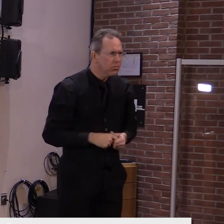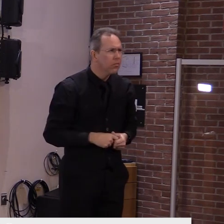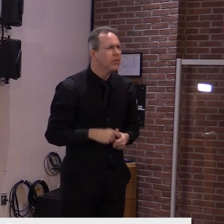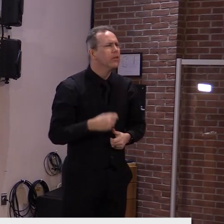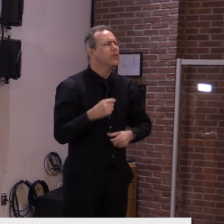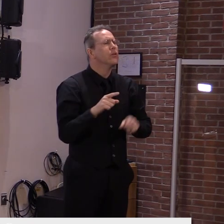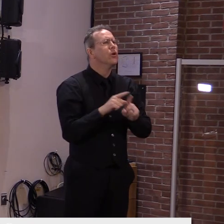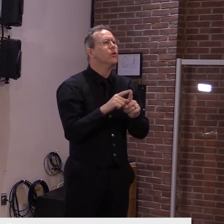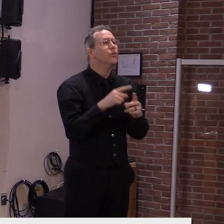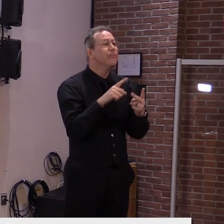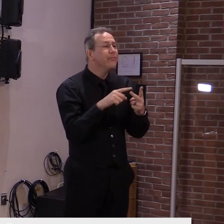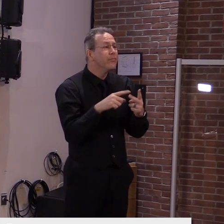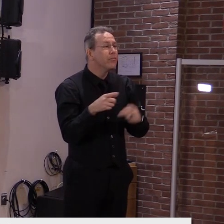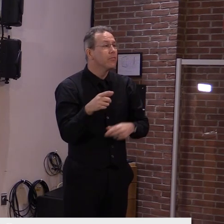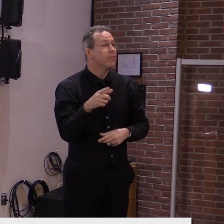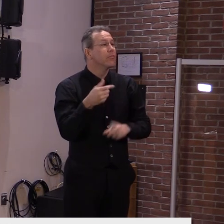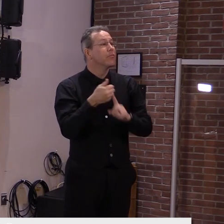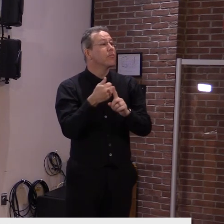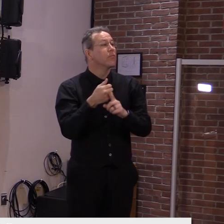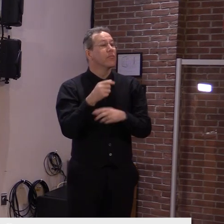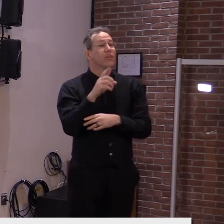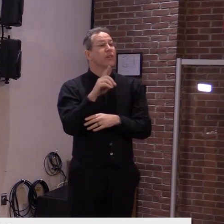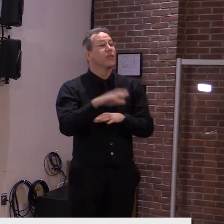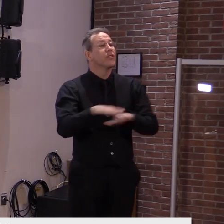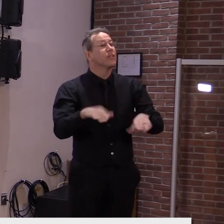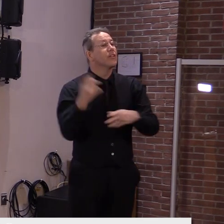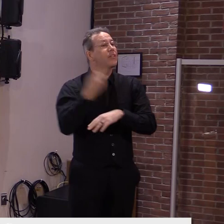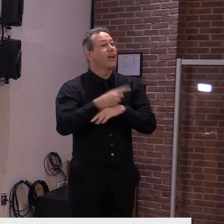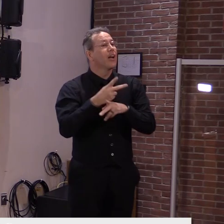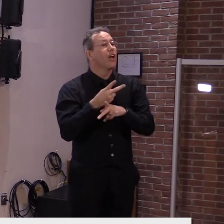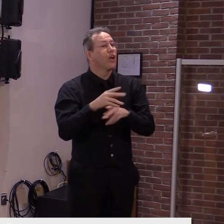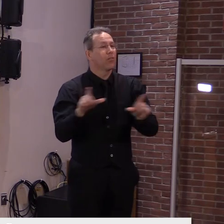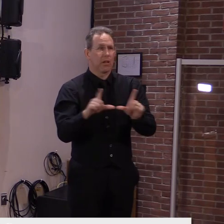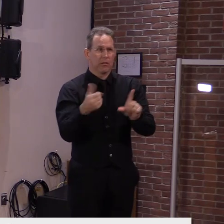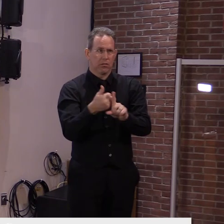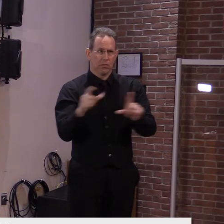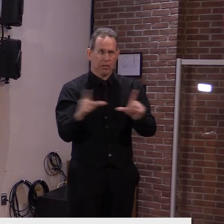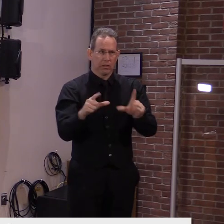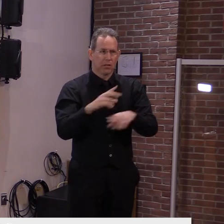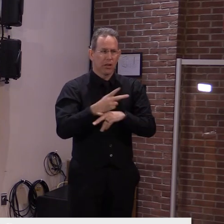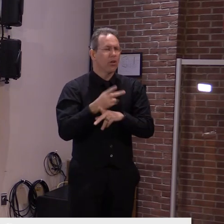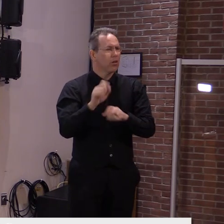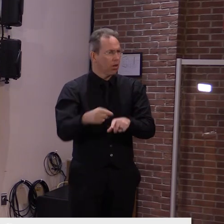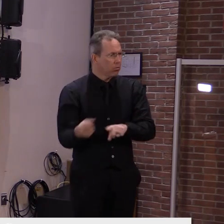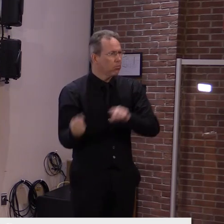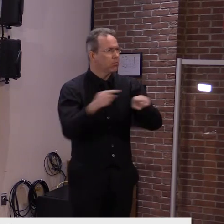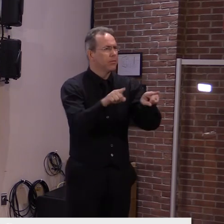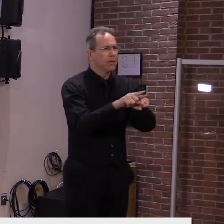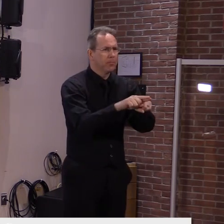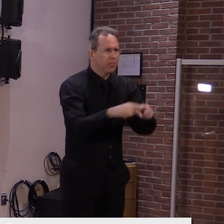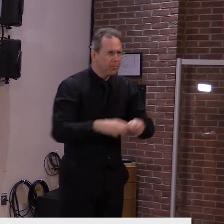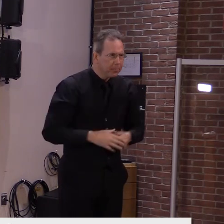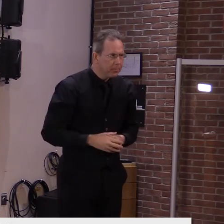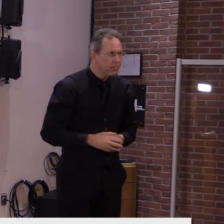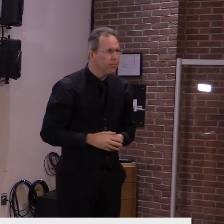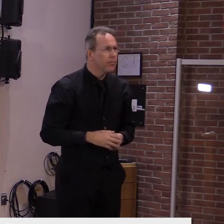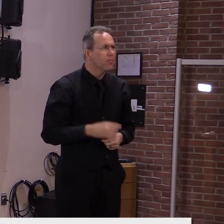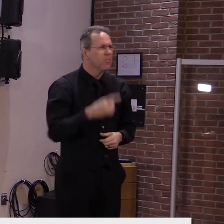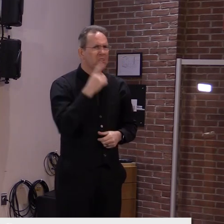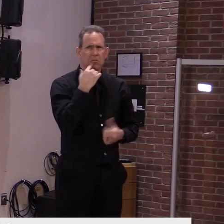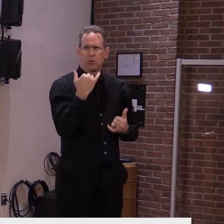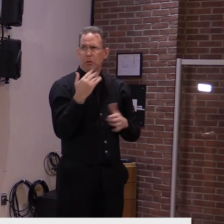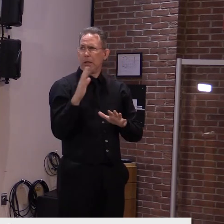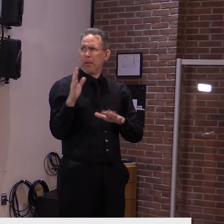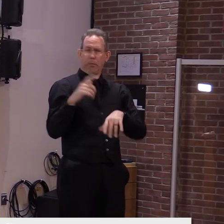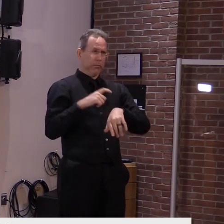facilities will reach out. Actually, the instructions are probably going out after this press conference